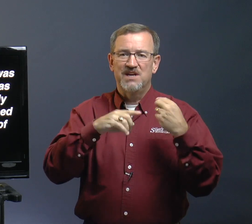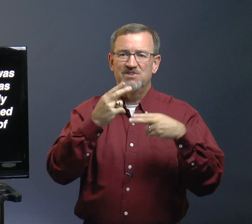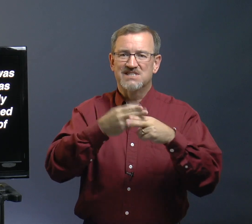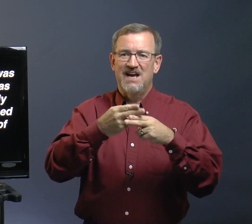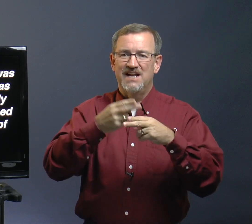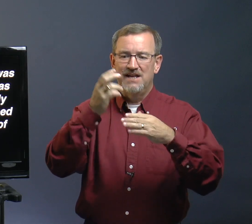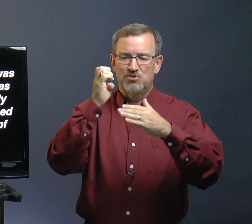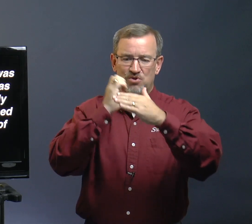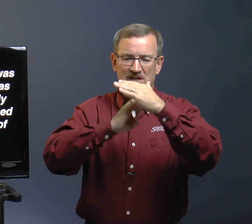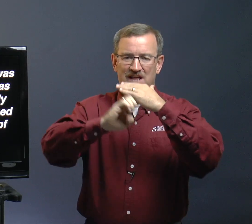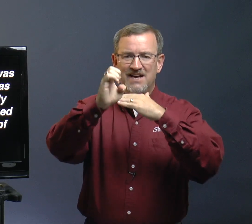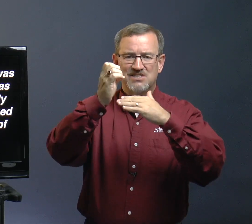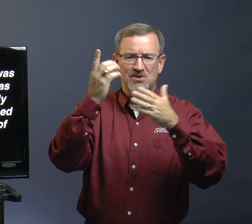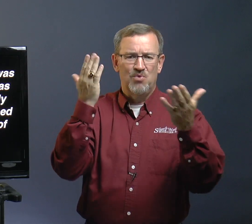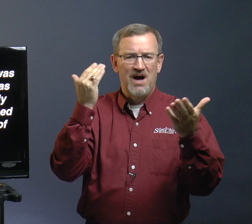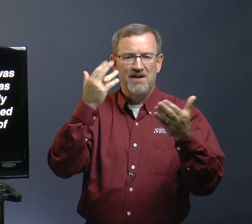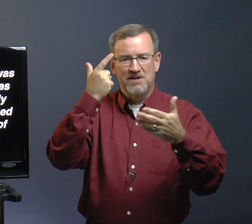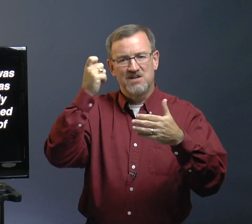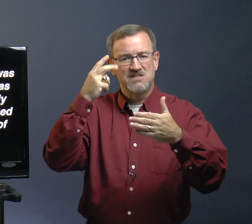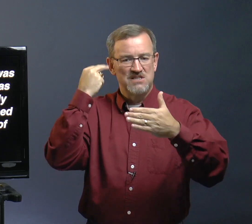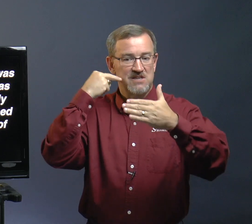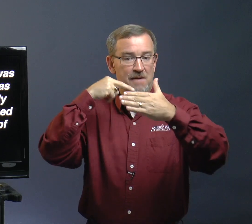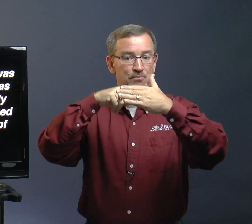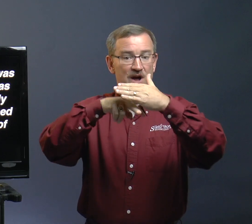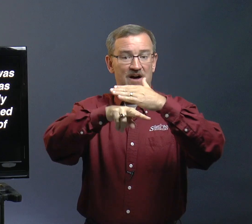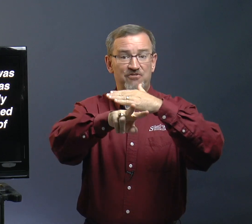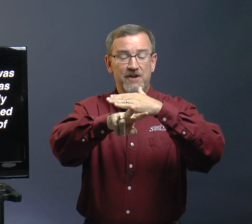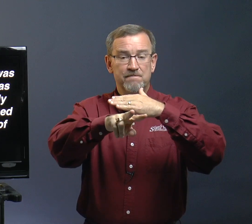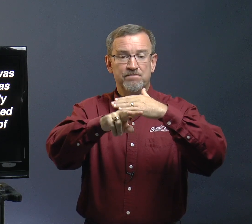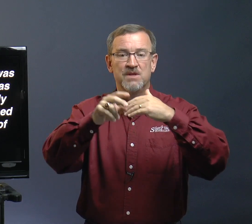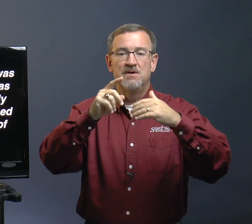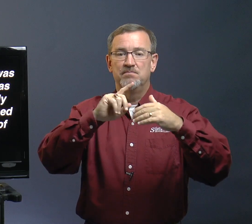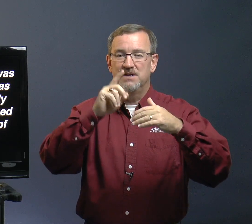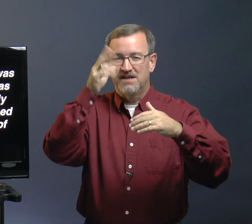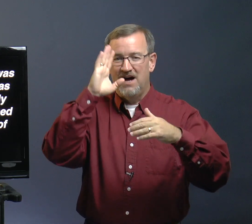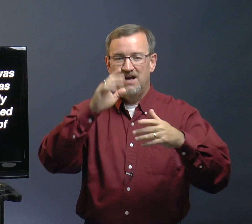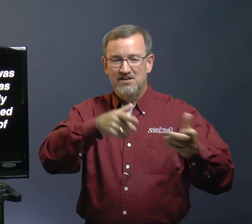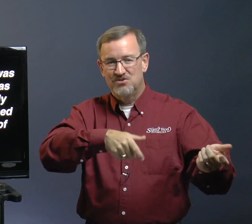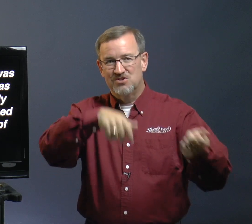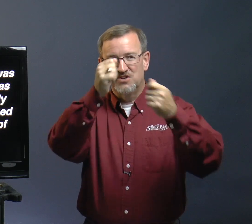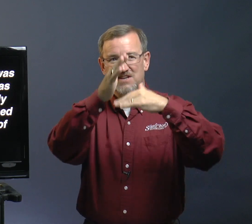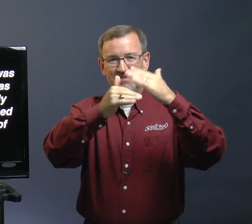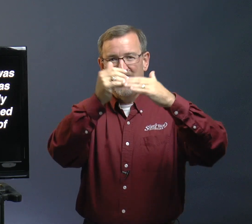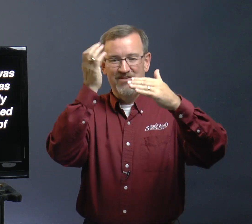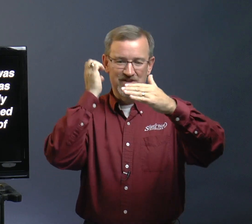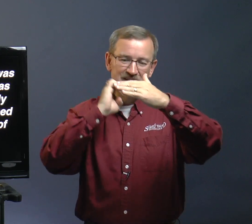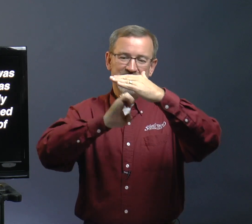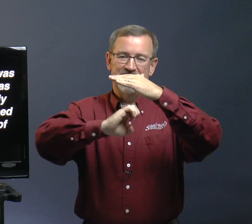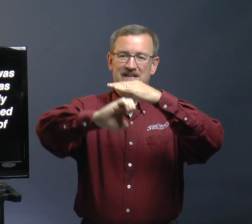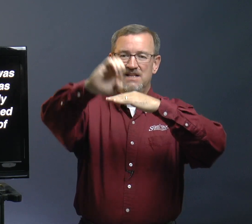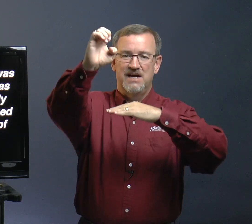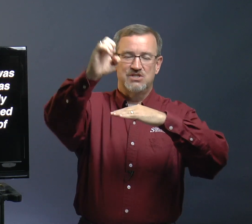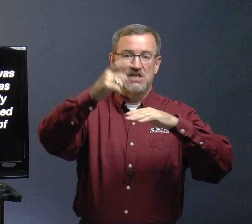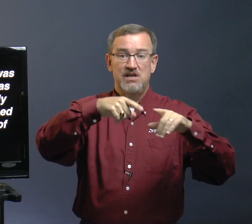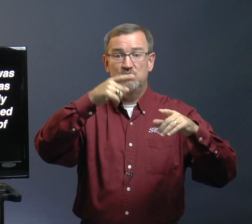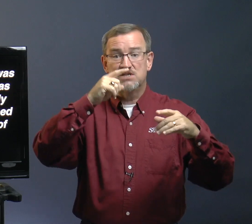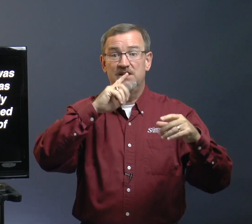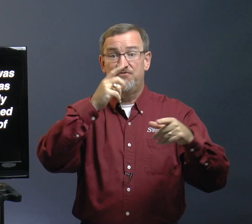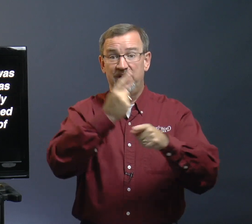the sign name to Elijah. Why? Because he's a prophet, but God took him to heaven, Elijah. He was a